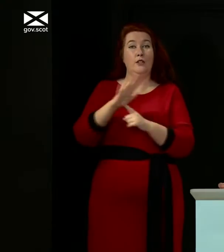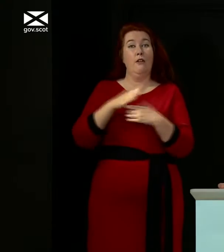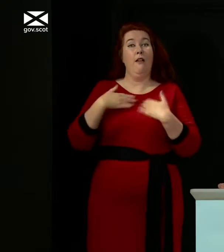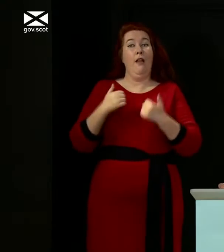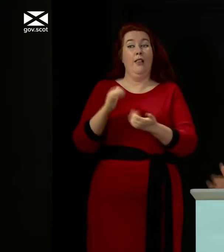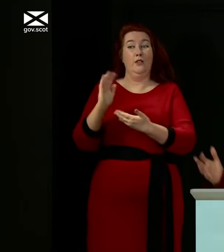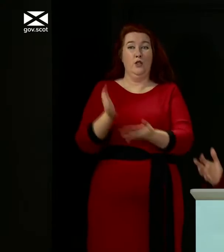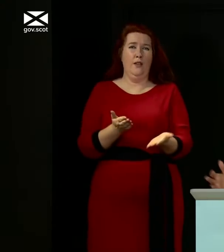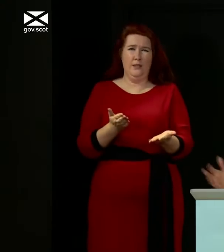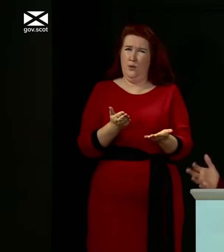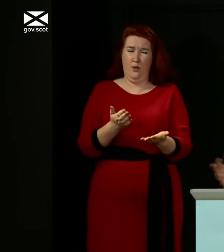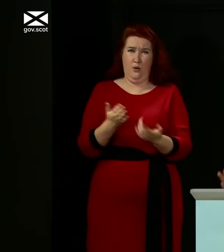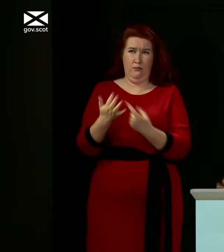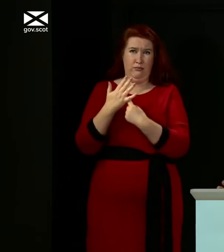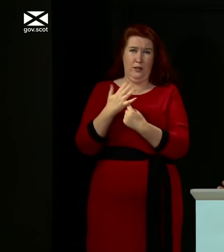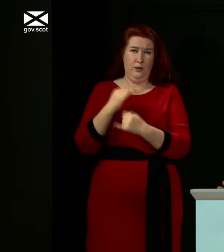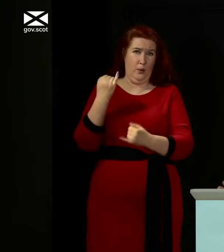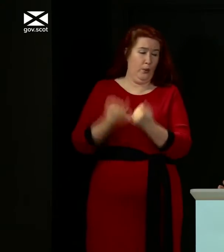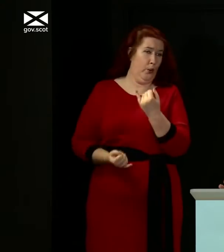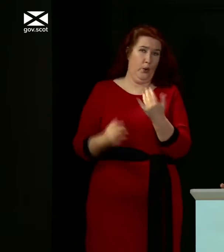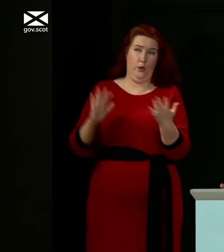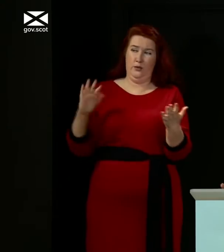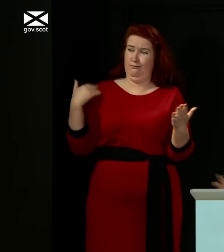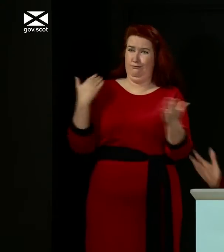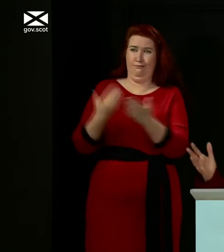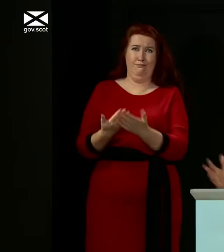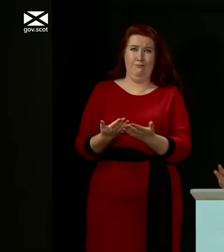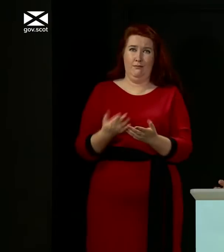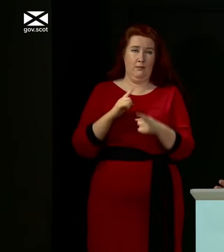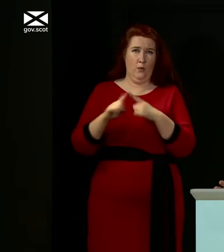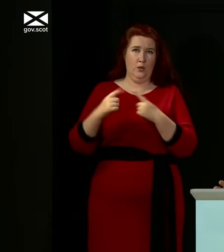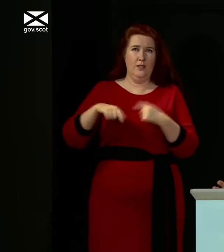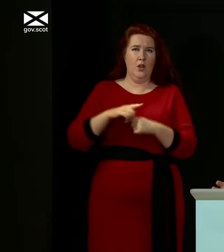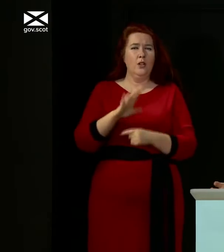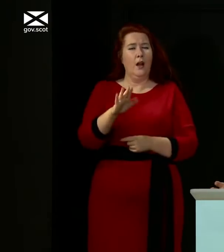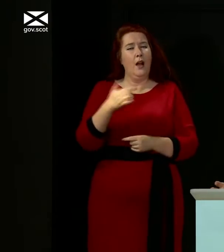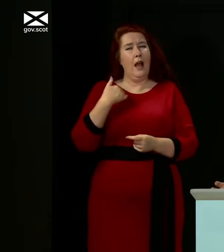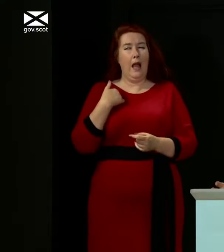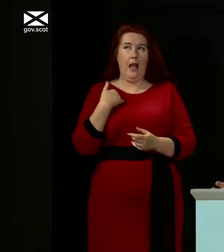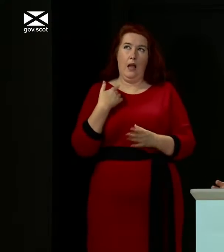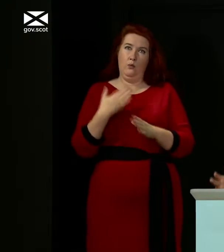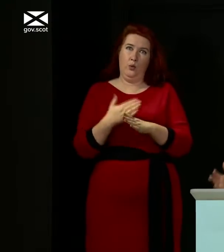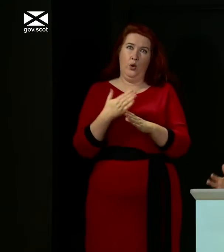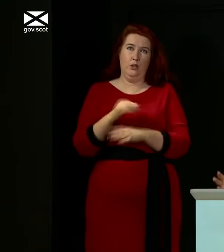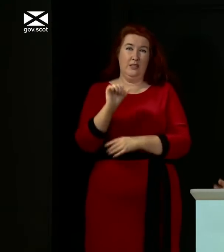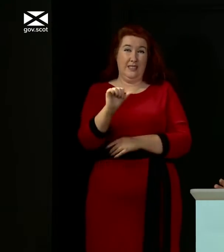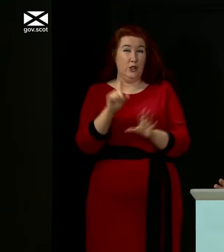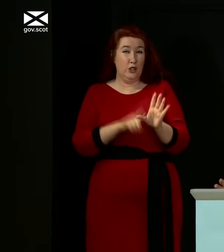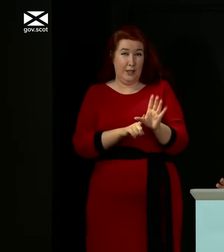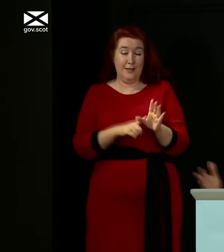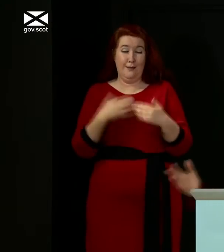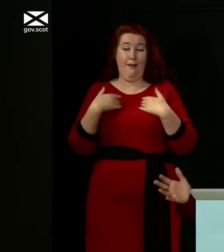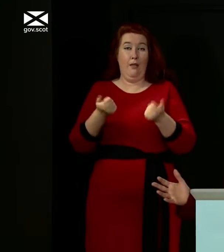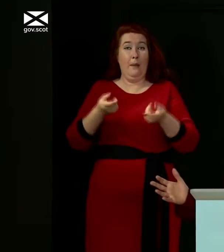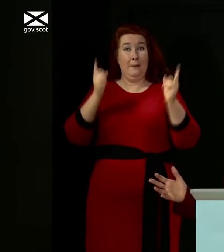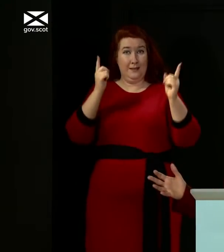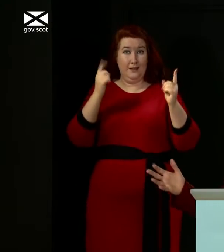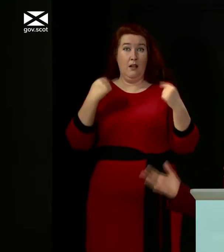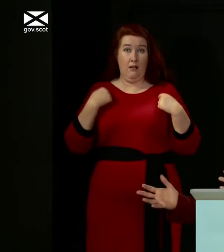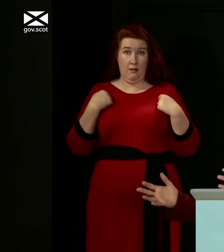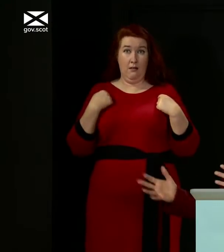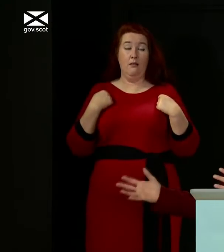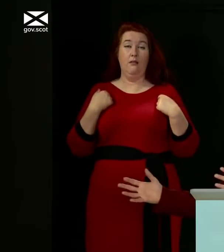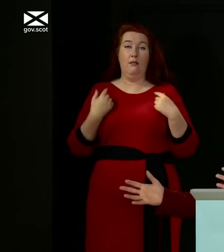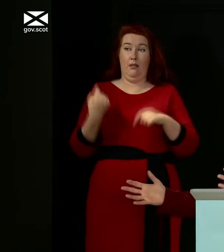in probably most of our lifetimes. I mean, I spent nearly 6 years as health secretary during